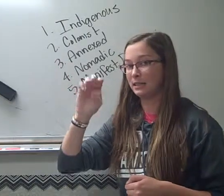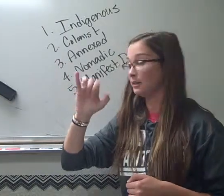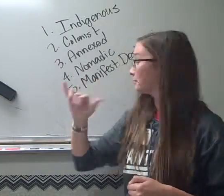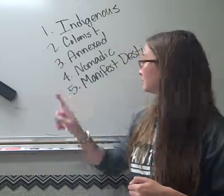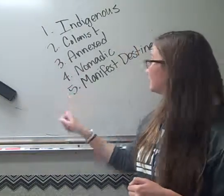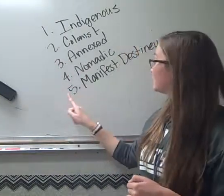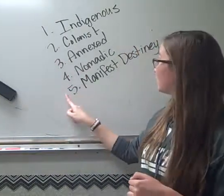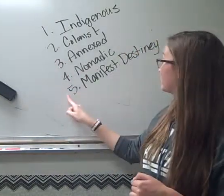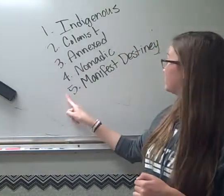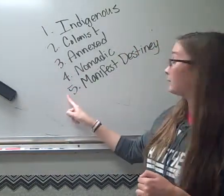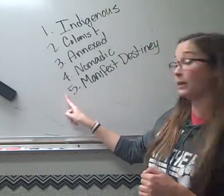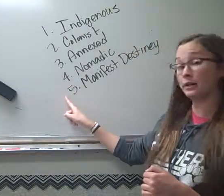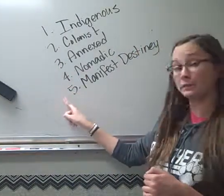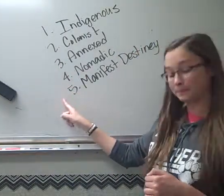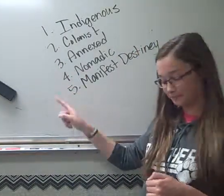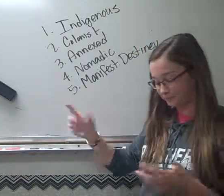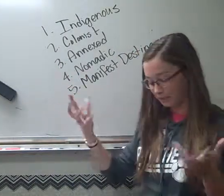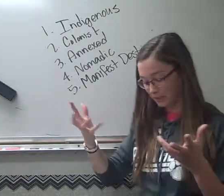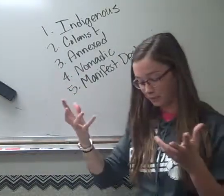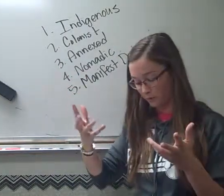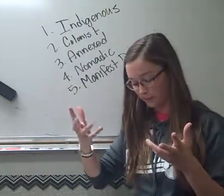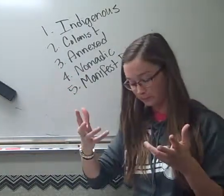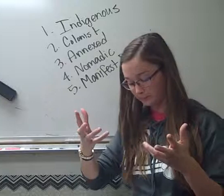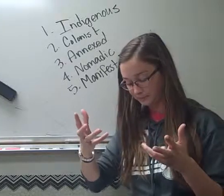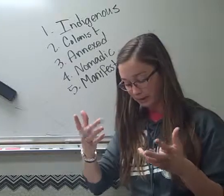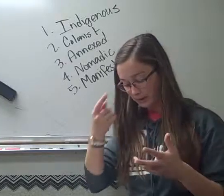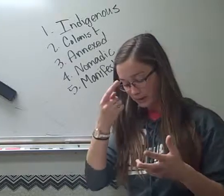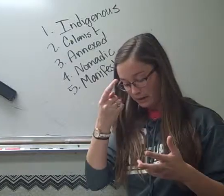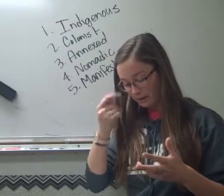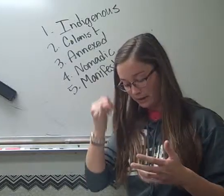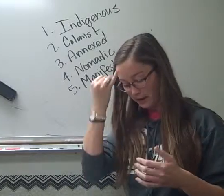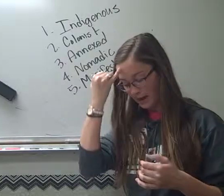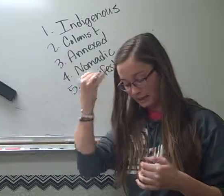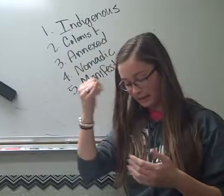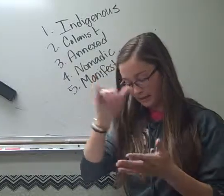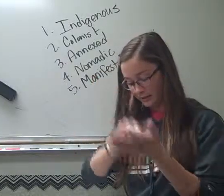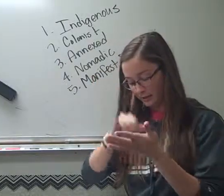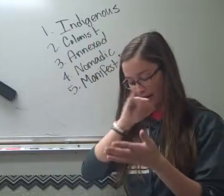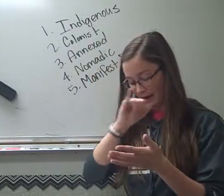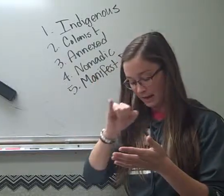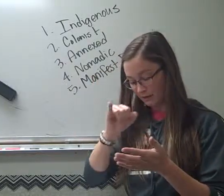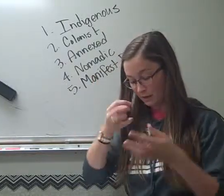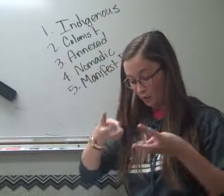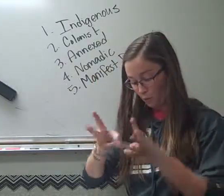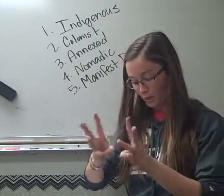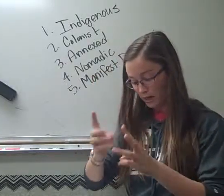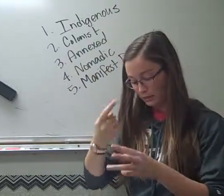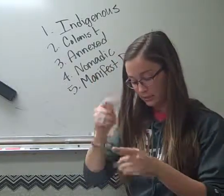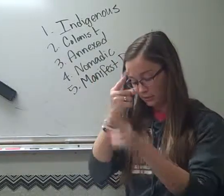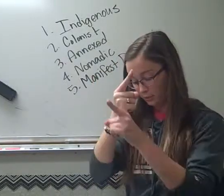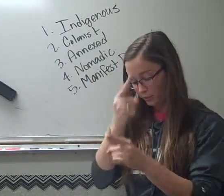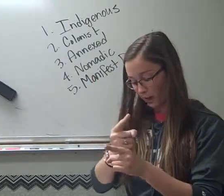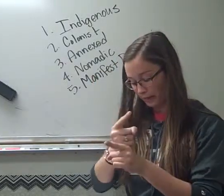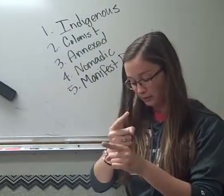destiny. This one right here is what? The idea that was the